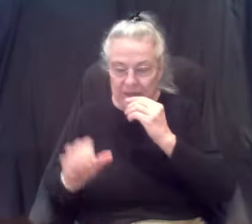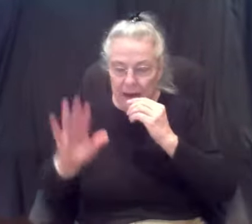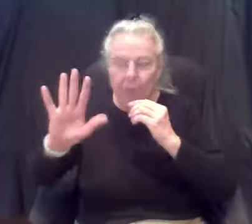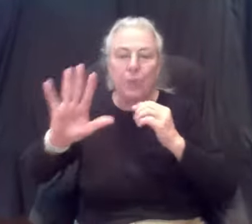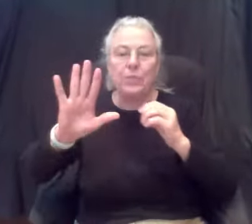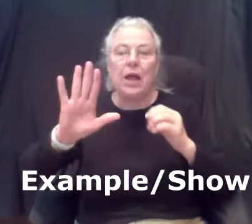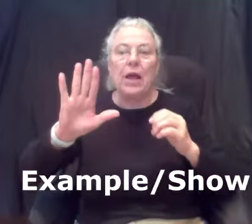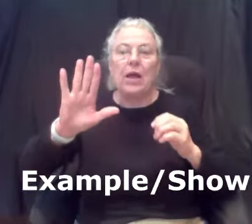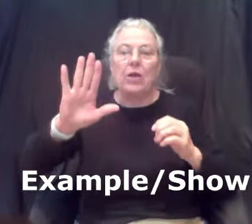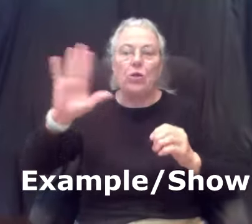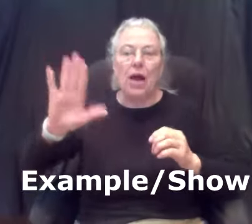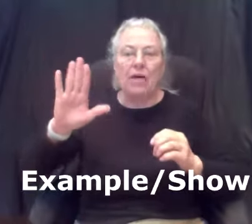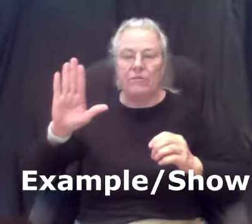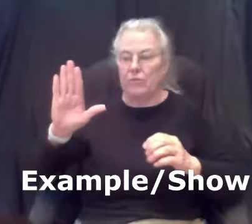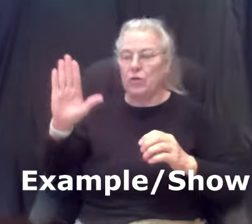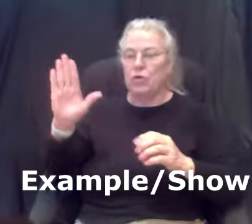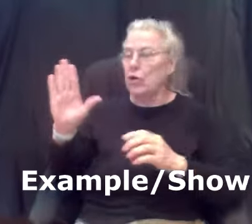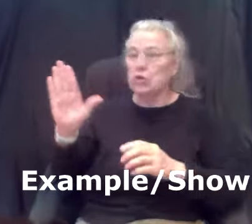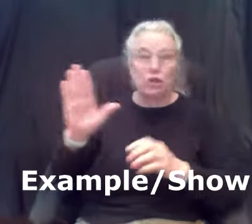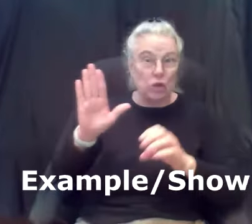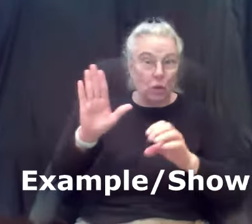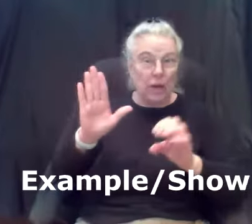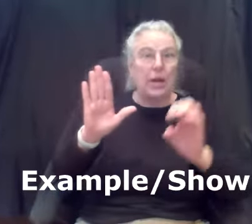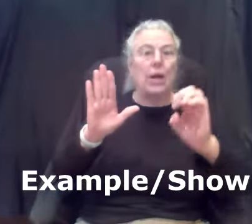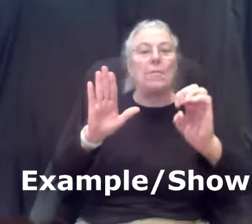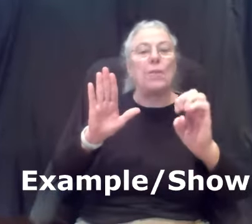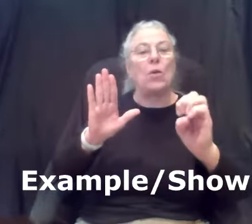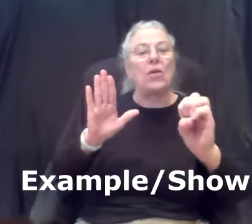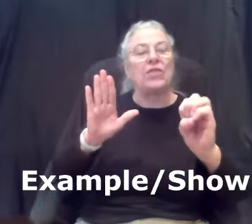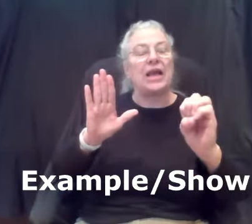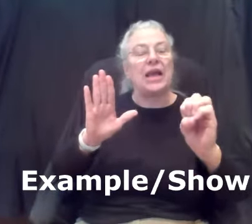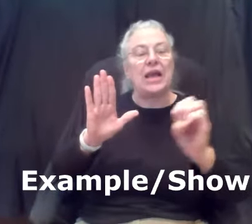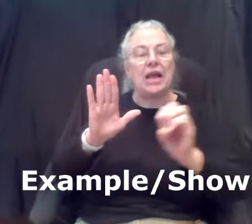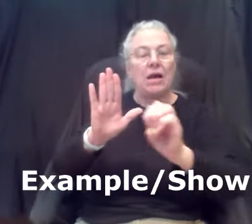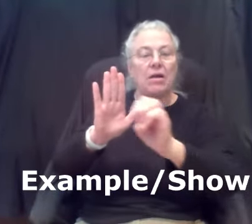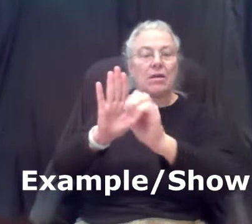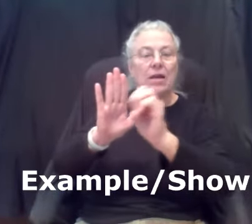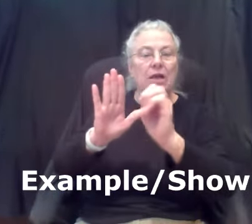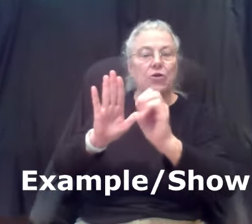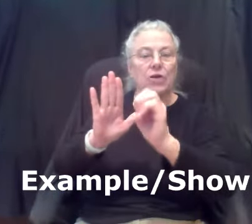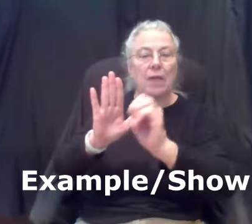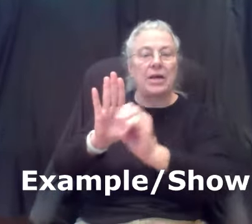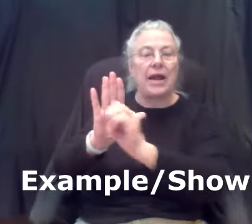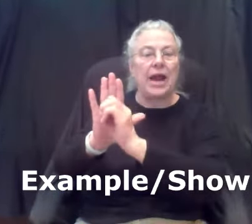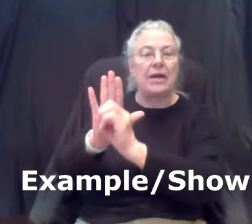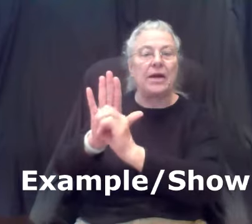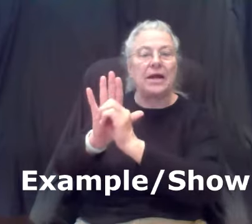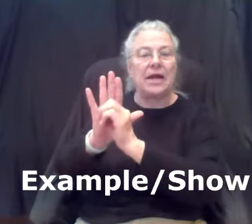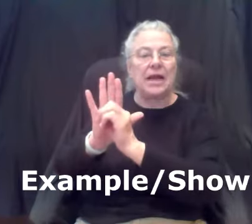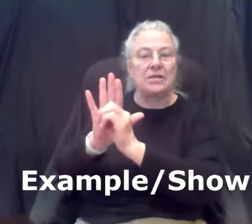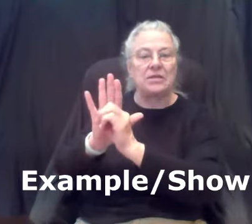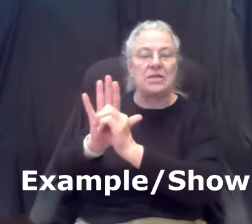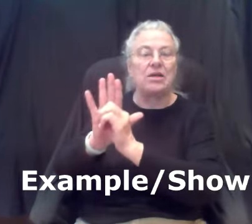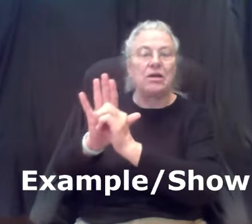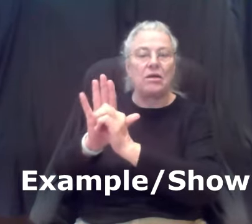Example, you're going to show it, but with the E in your dominant hand against